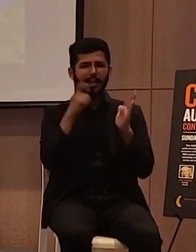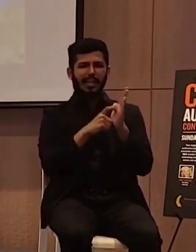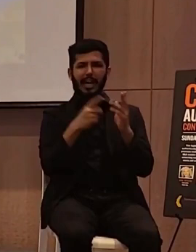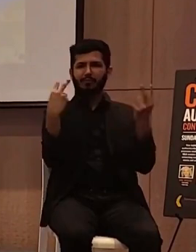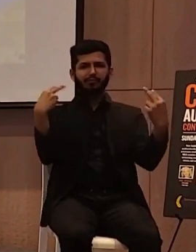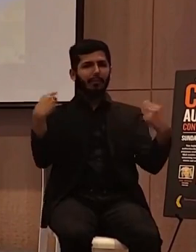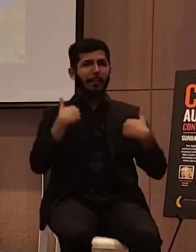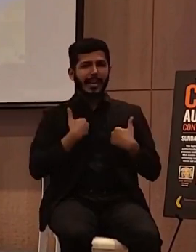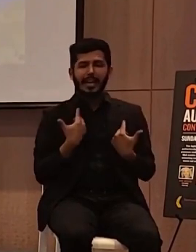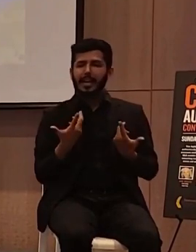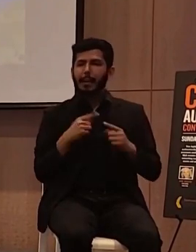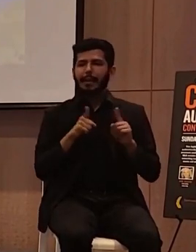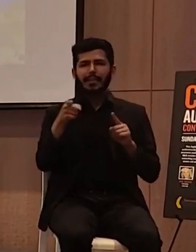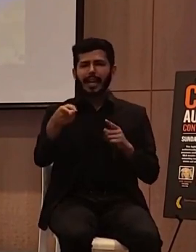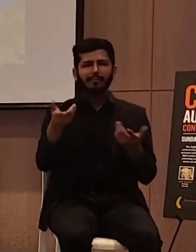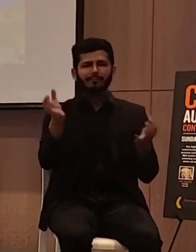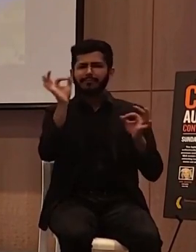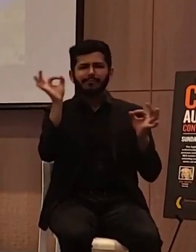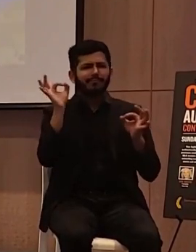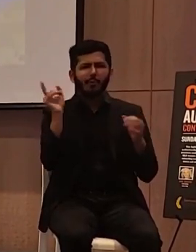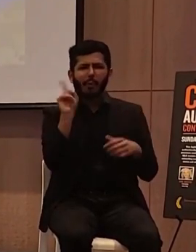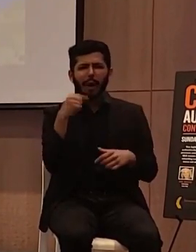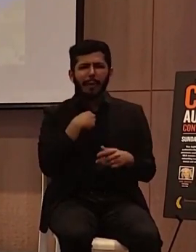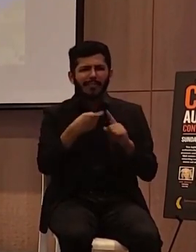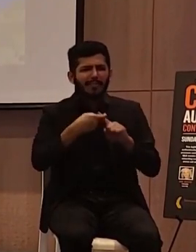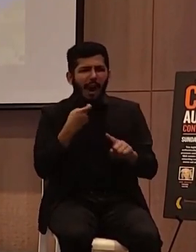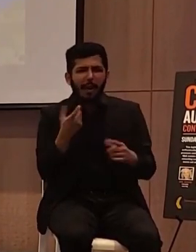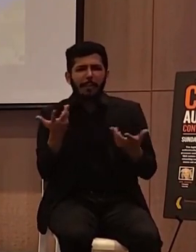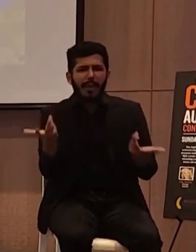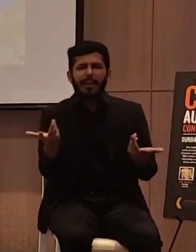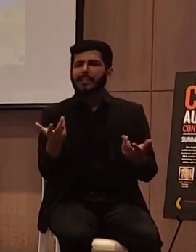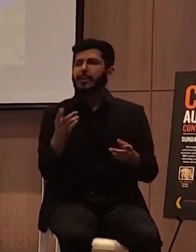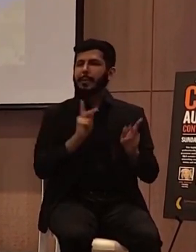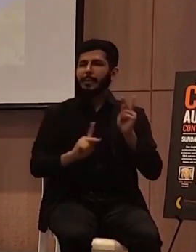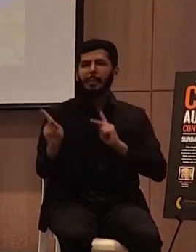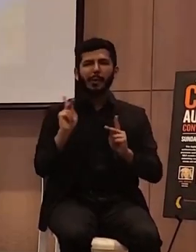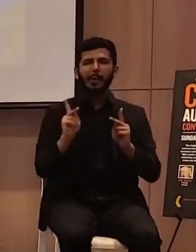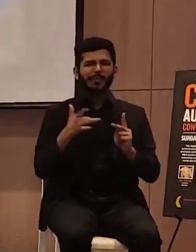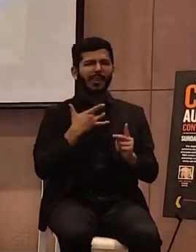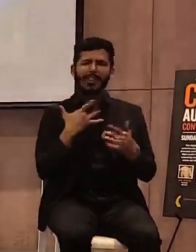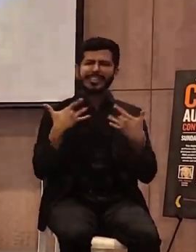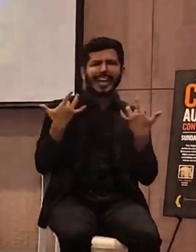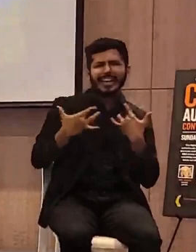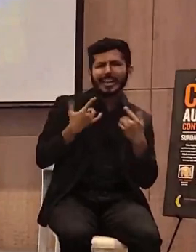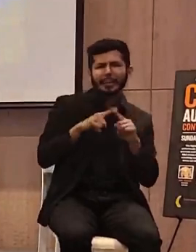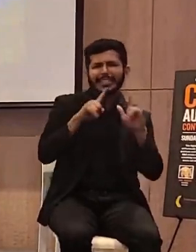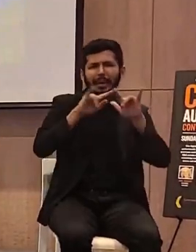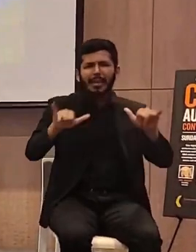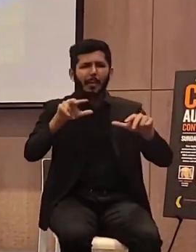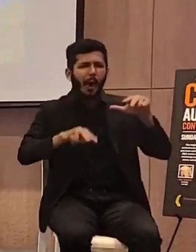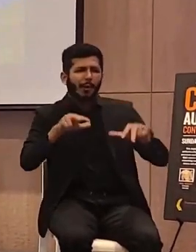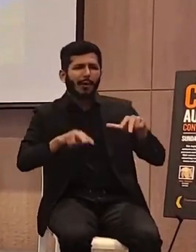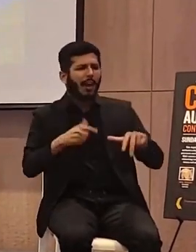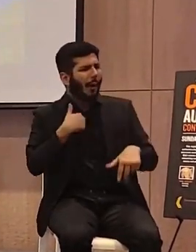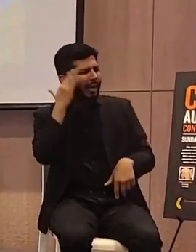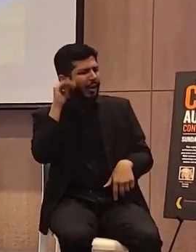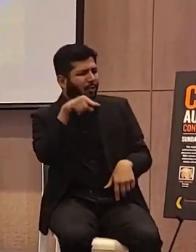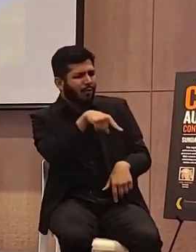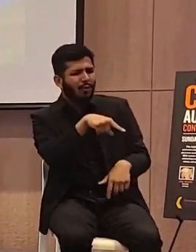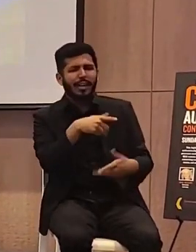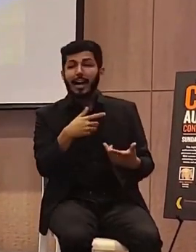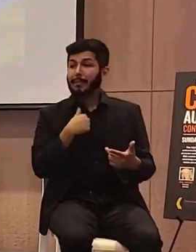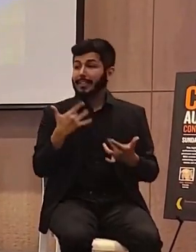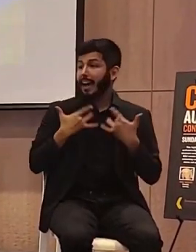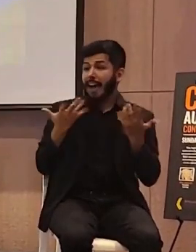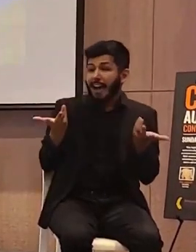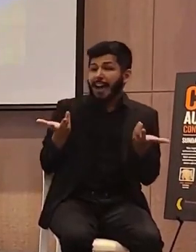people have no idea what they know me from. So it goes from being really exciting to really awkward because people are like, I know you. And then I get excited and they're like, what do